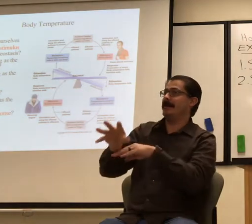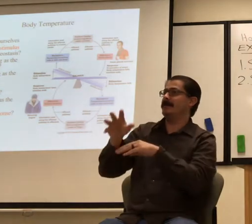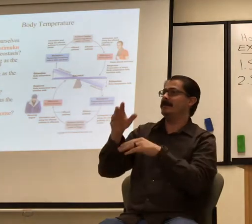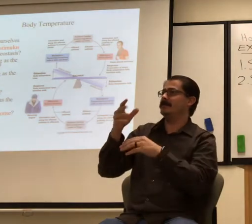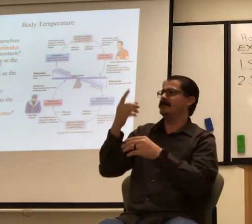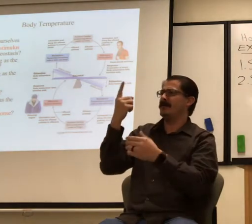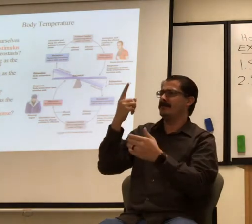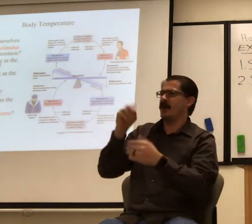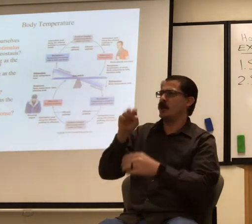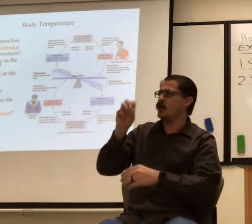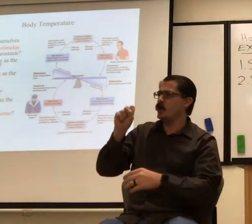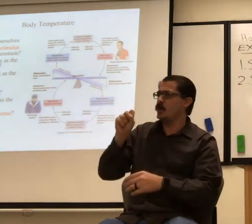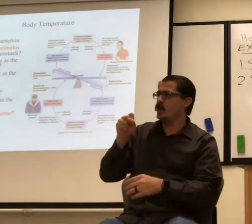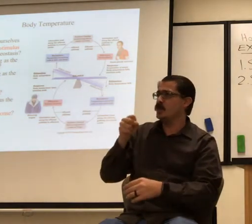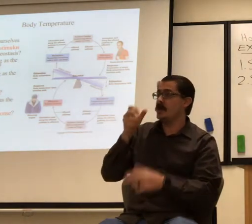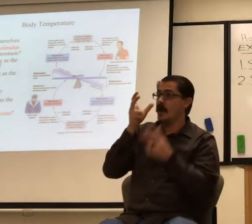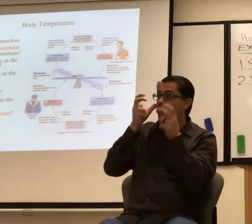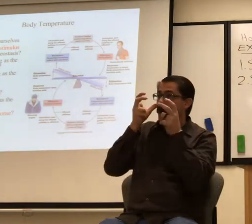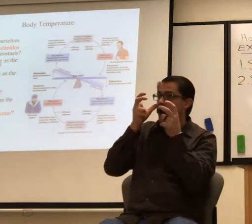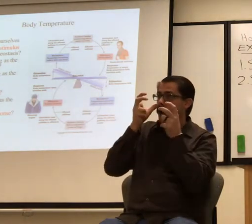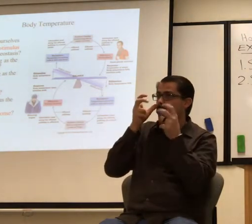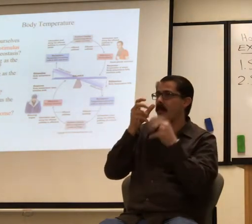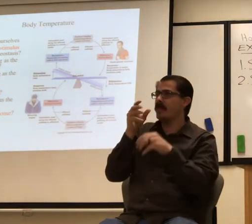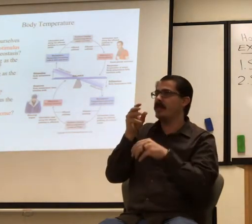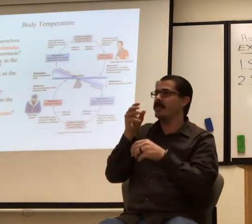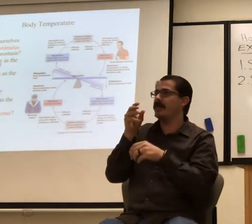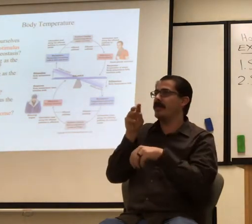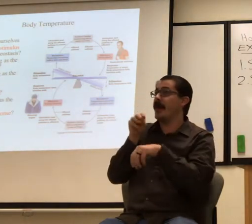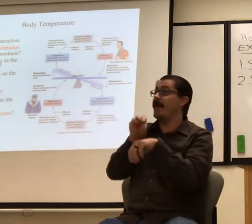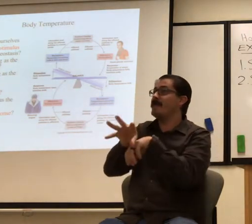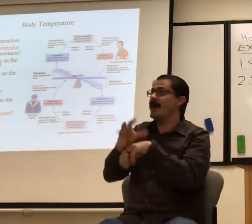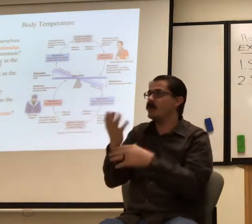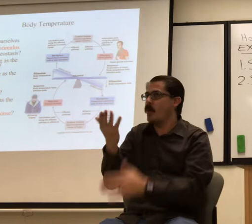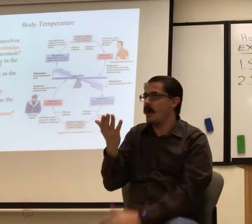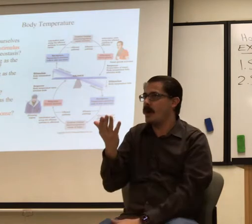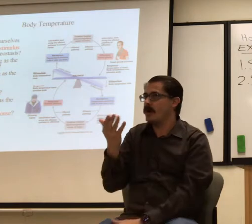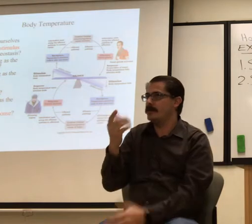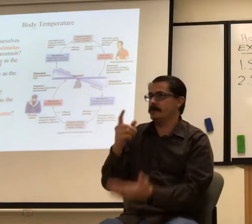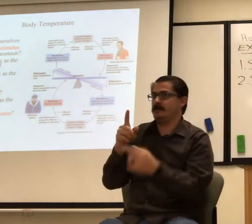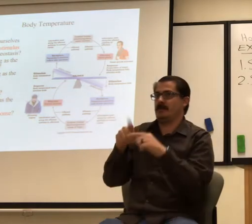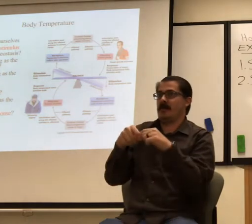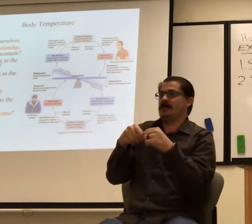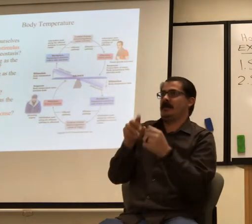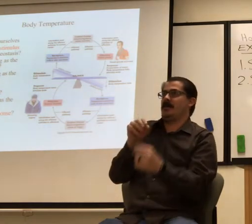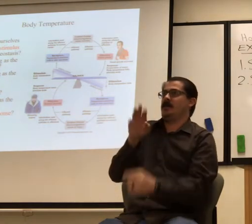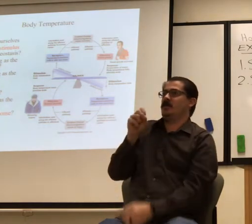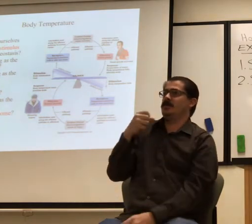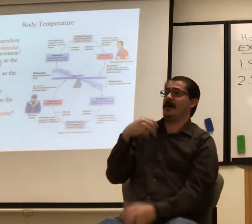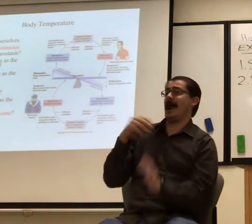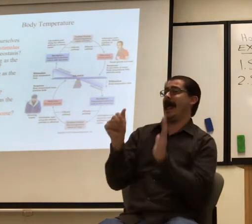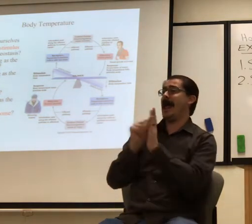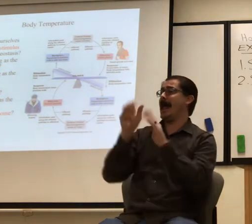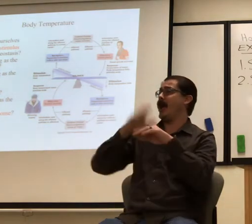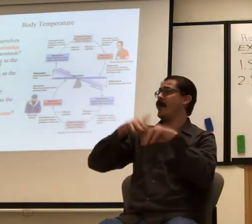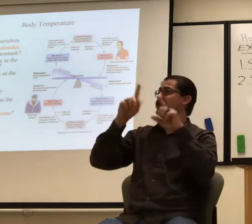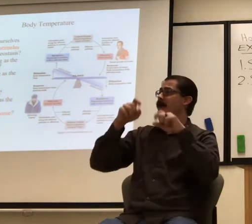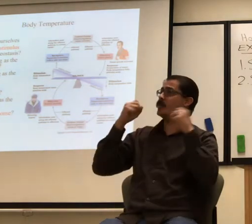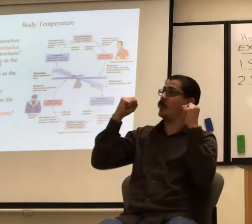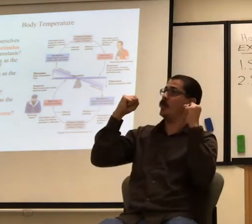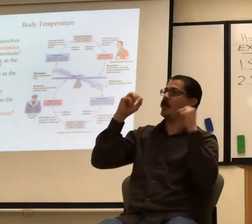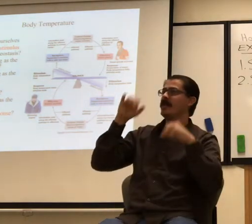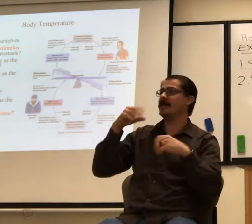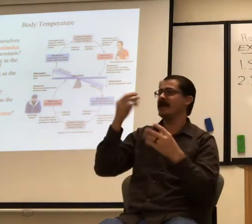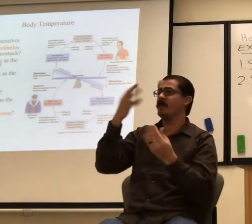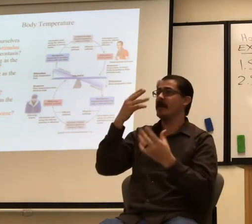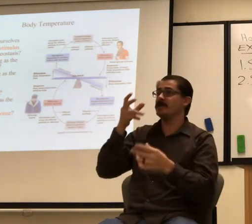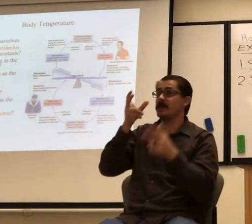news, it goes into you. What's the effect? Depends on what the news is. You know, I got an A on my test, woohoo, that's the